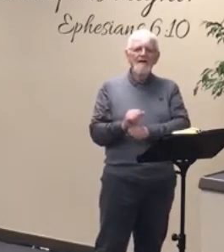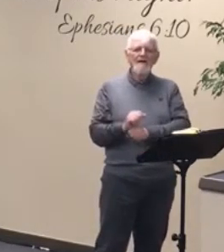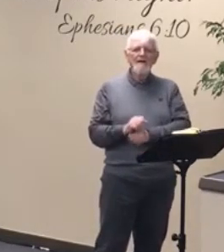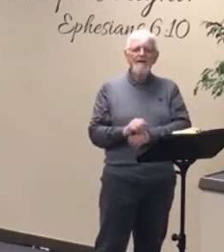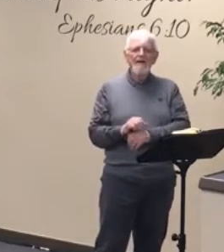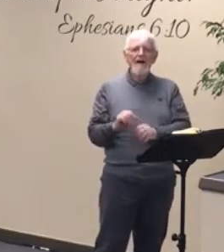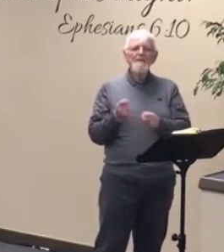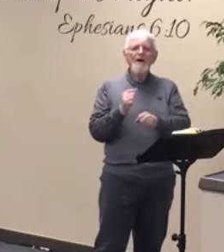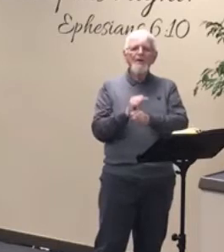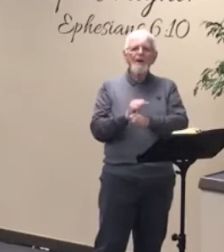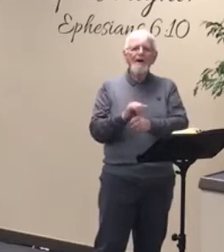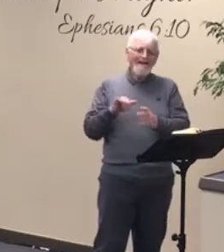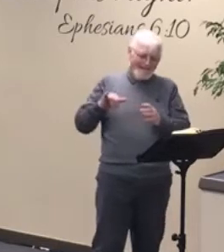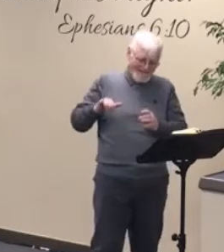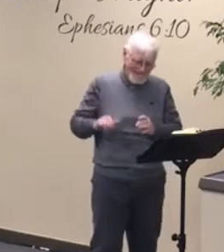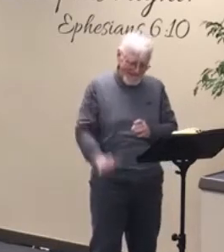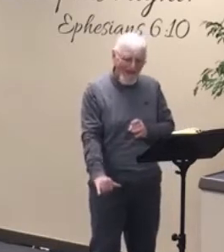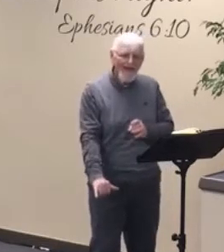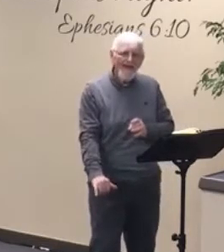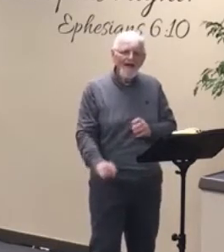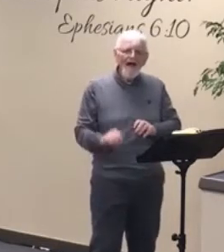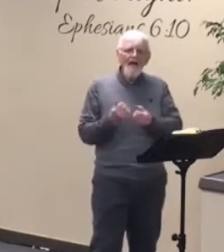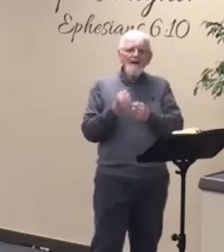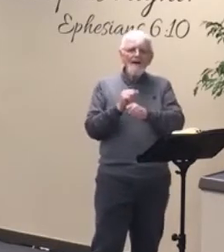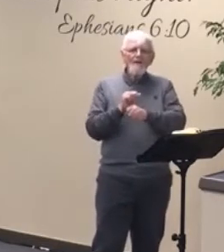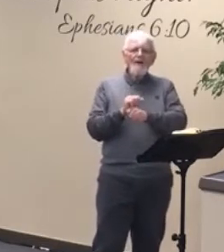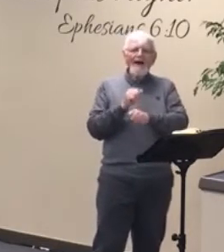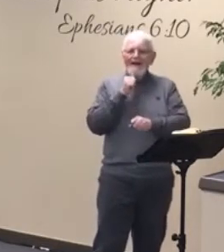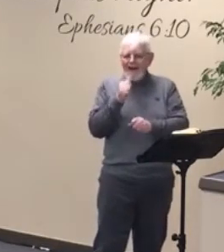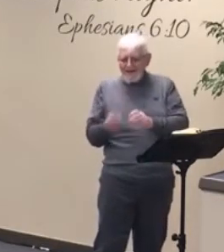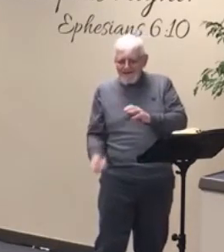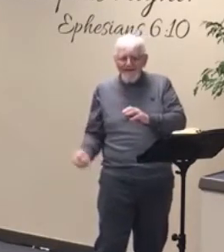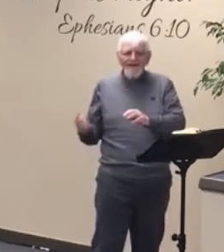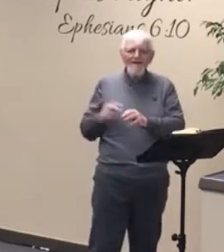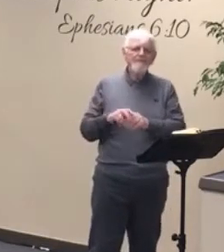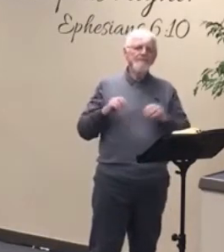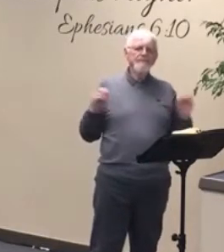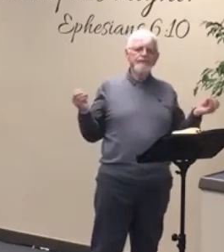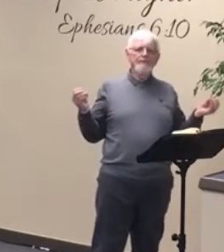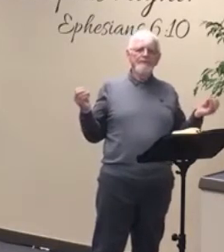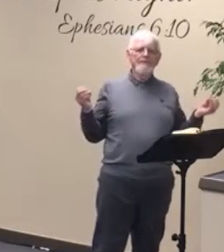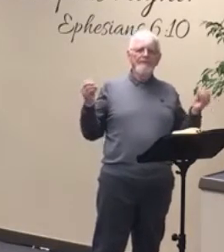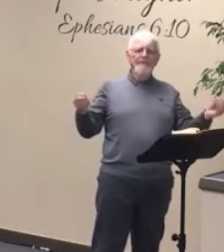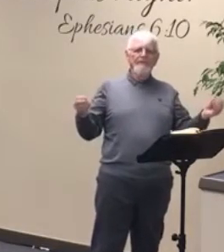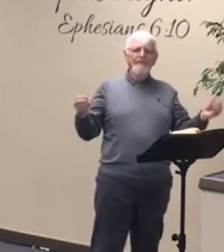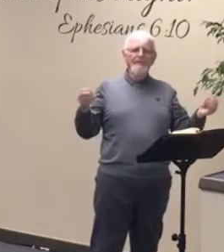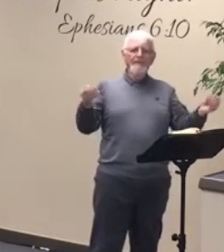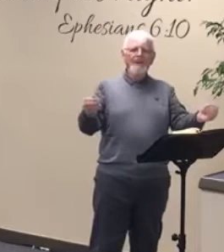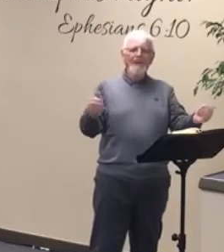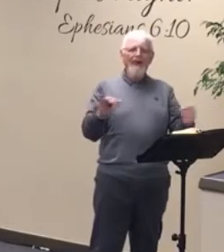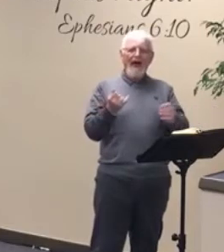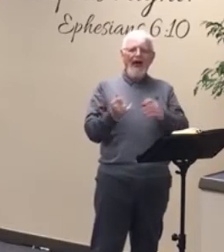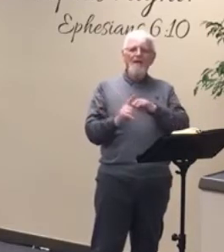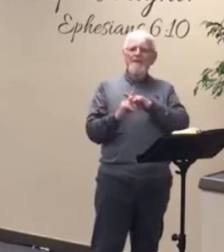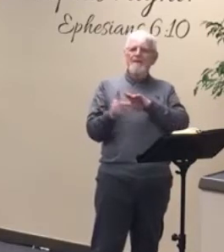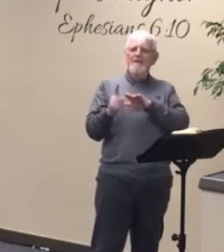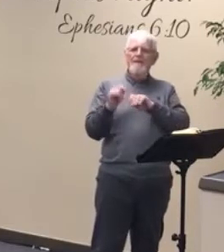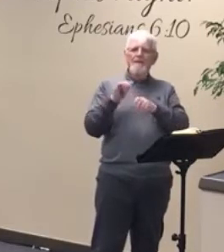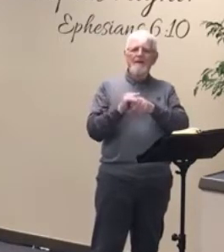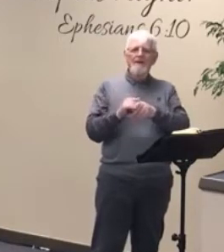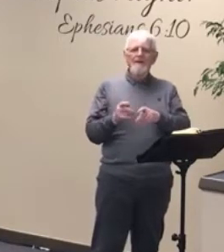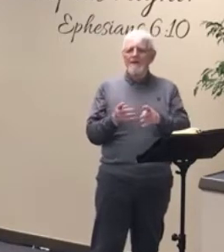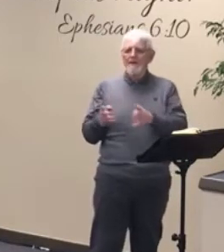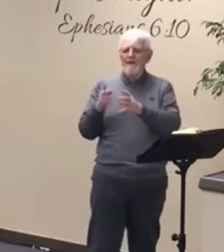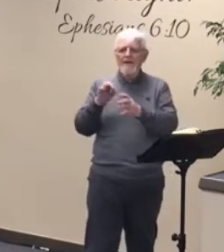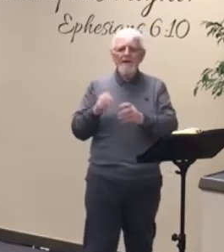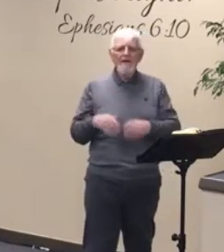work does it take to stay down? None. How much work does it take to not get up? None. So how do I exit the process of humility?